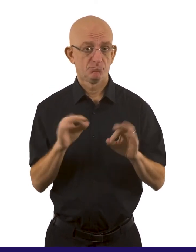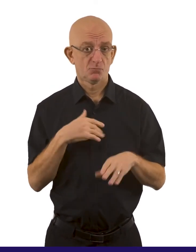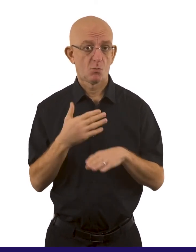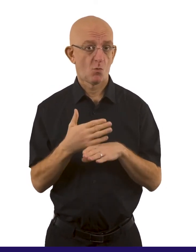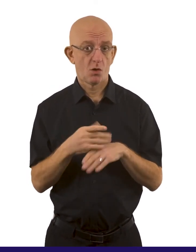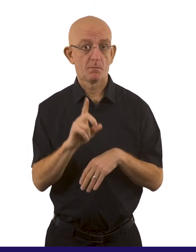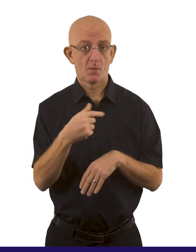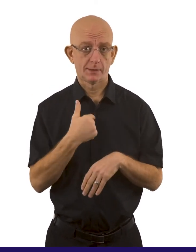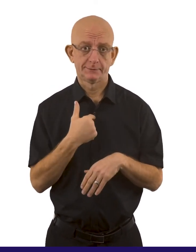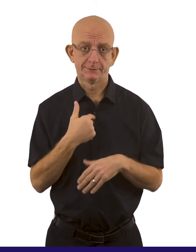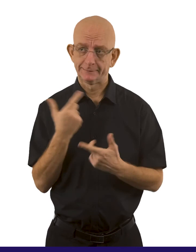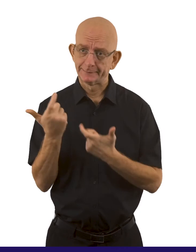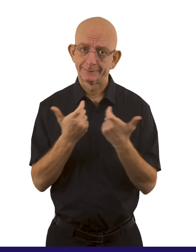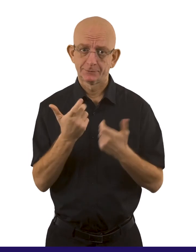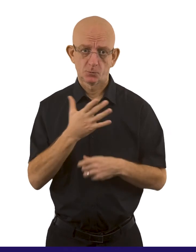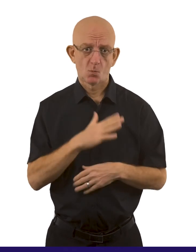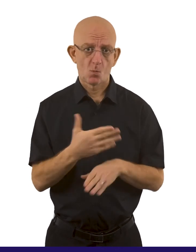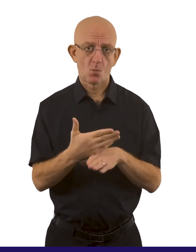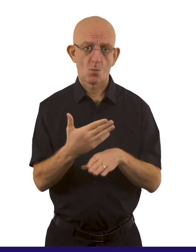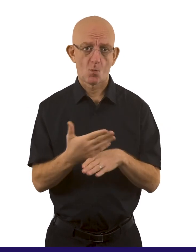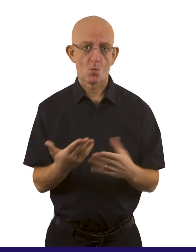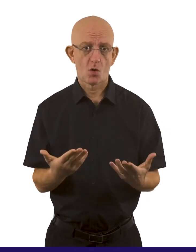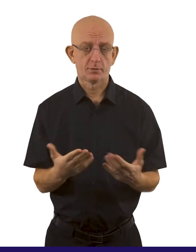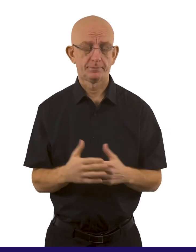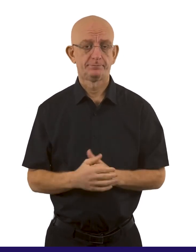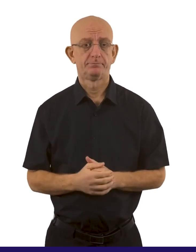No, but actively seeking employment.